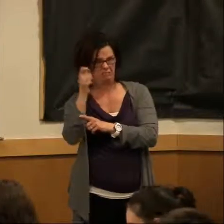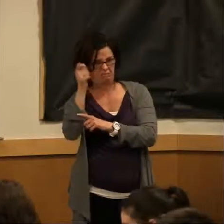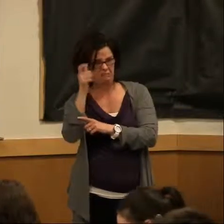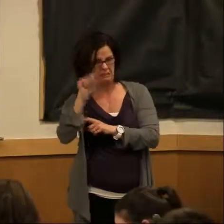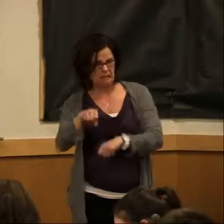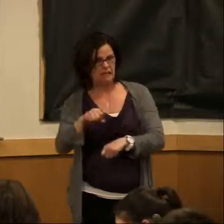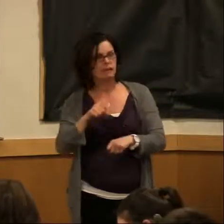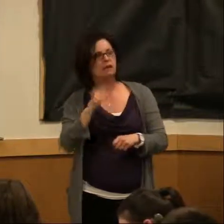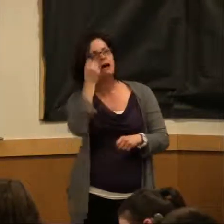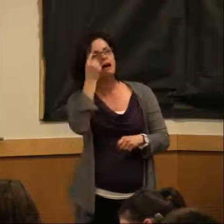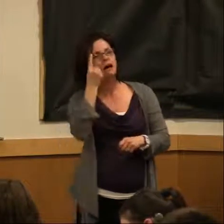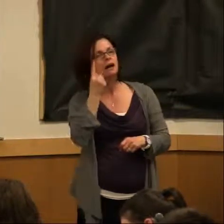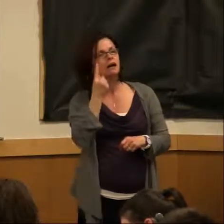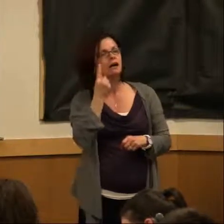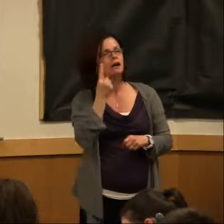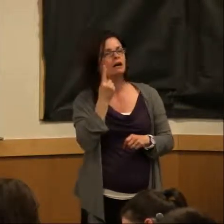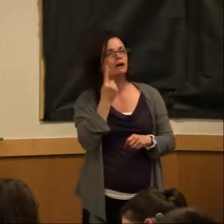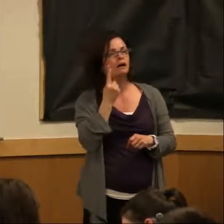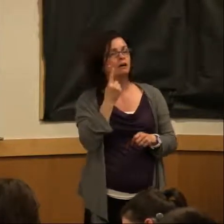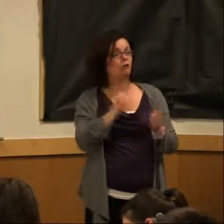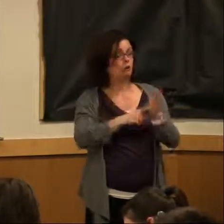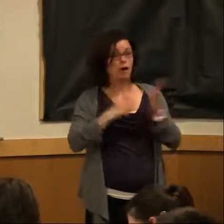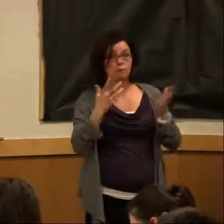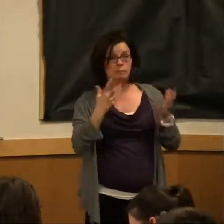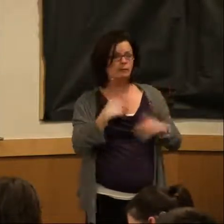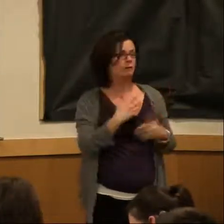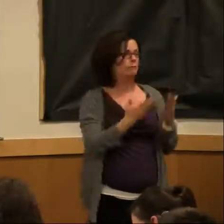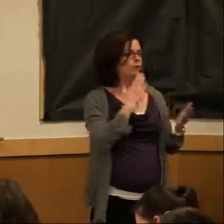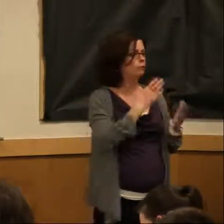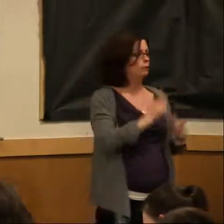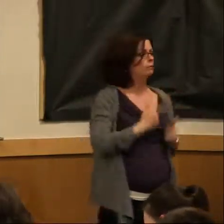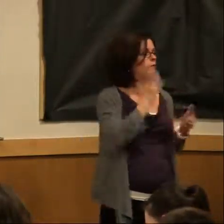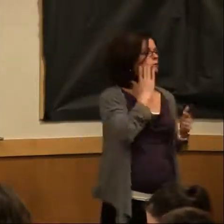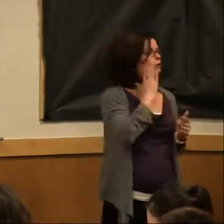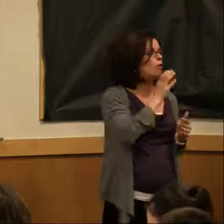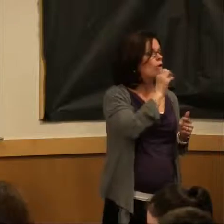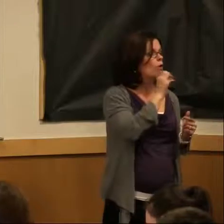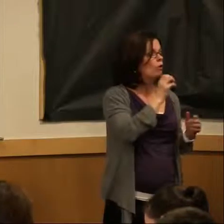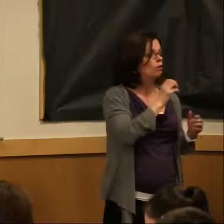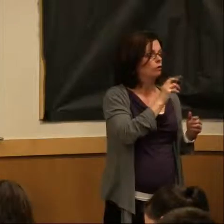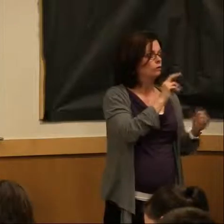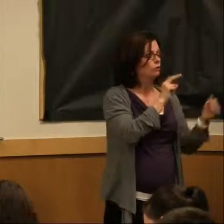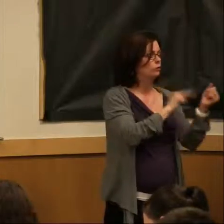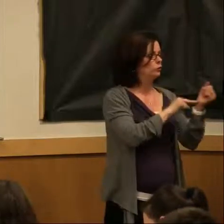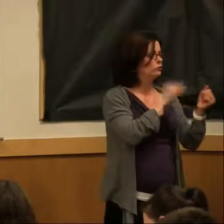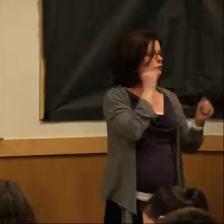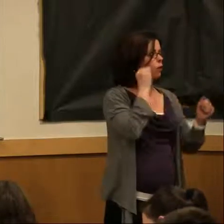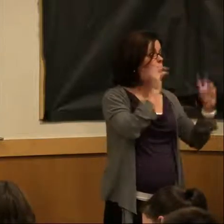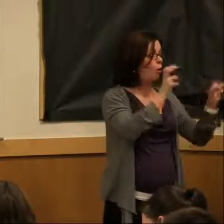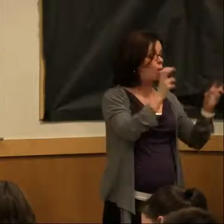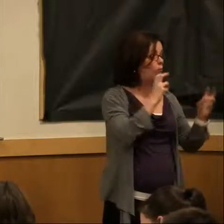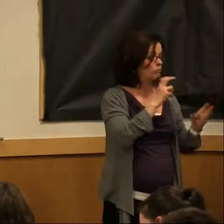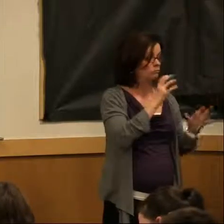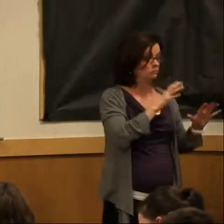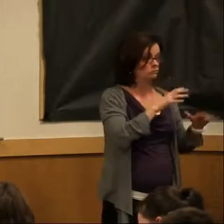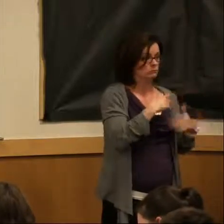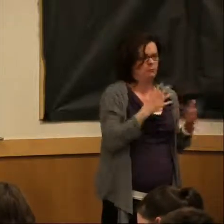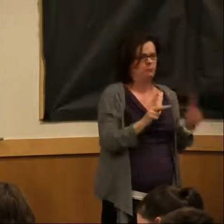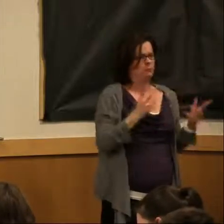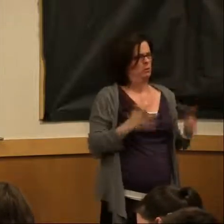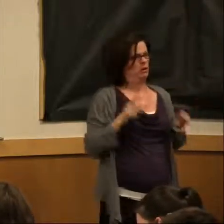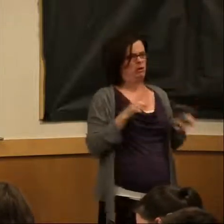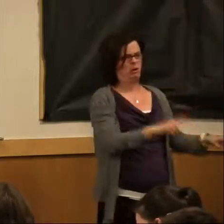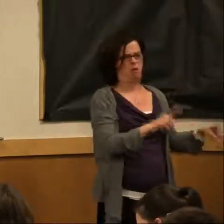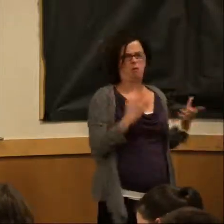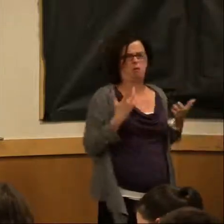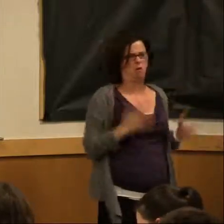you have to be coming either out of a nursing home. Maybe you're in a nursing home, you don't want to be there. Nobody wants to go to a nursing home.